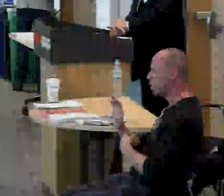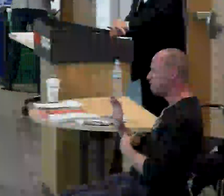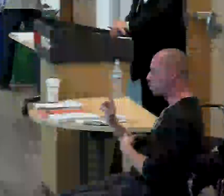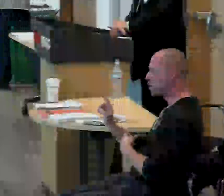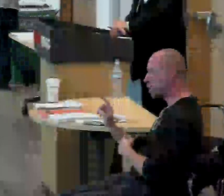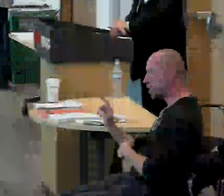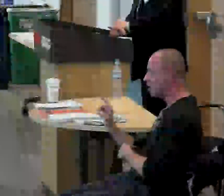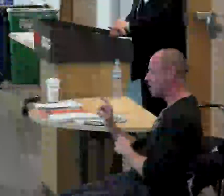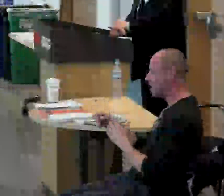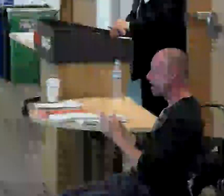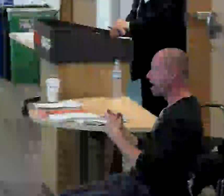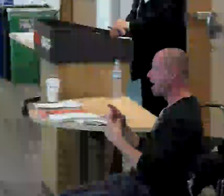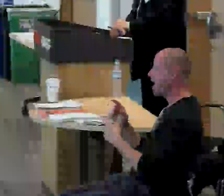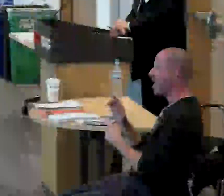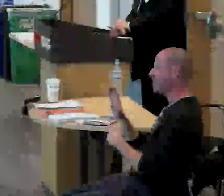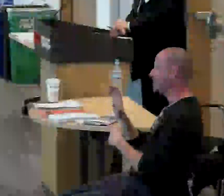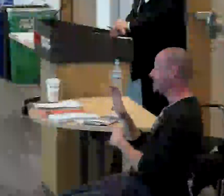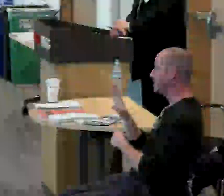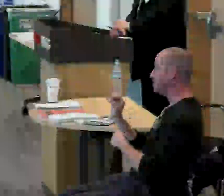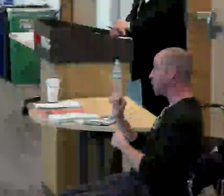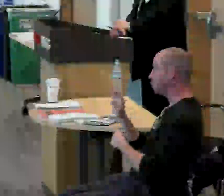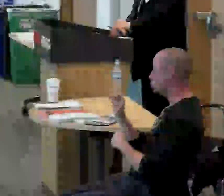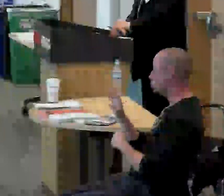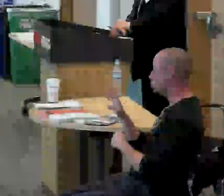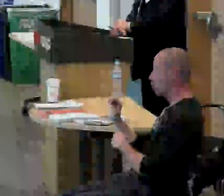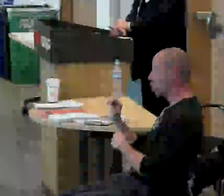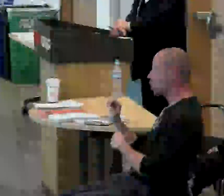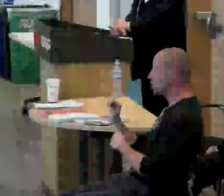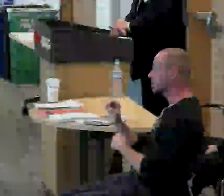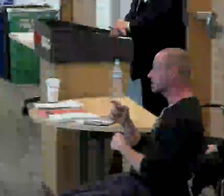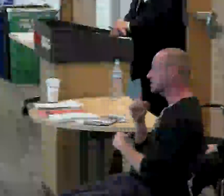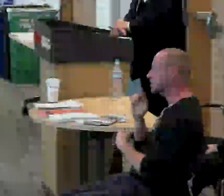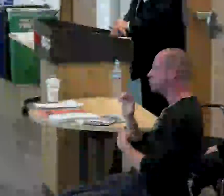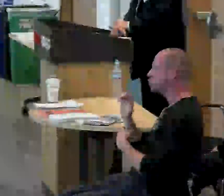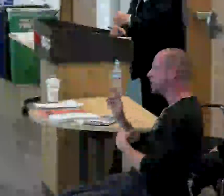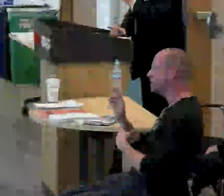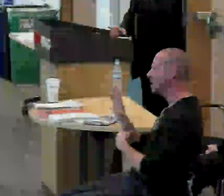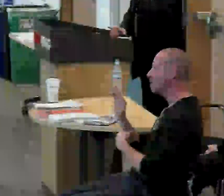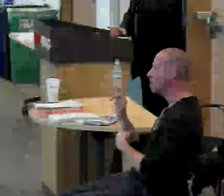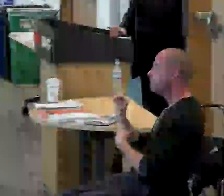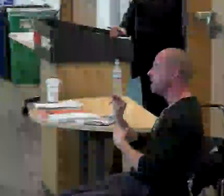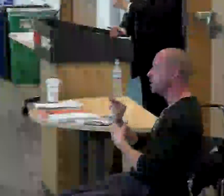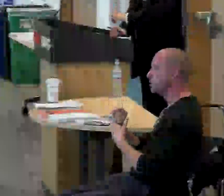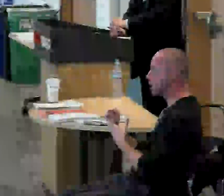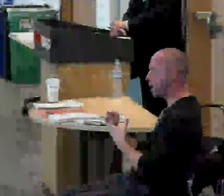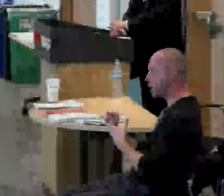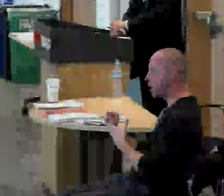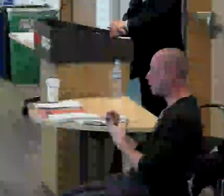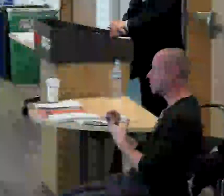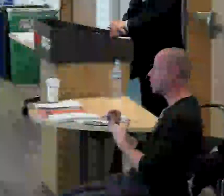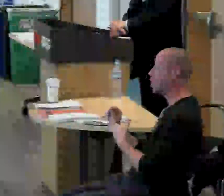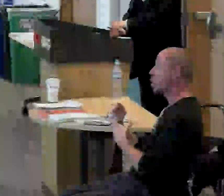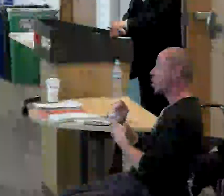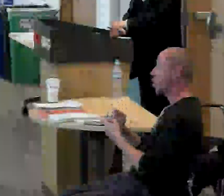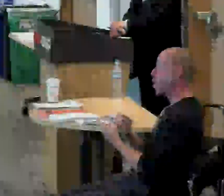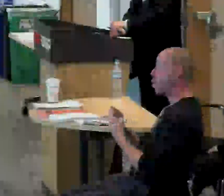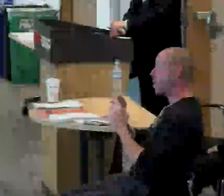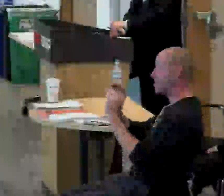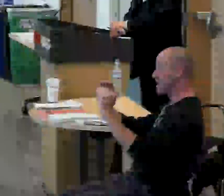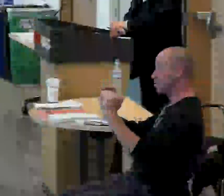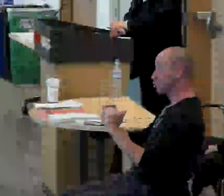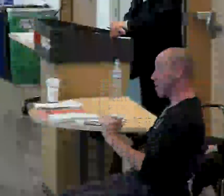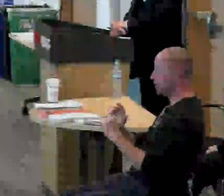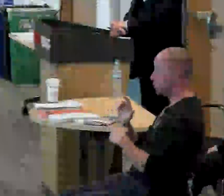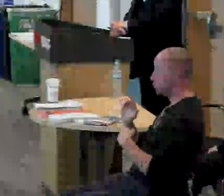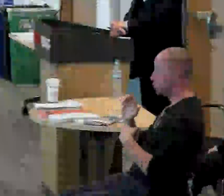back with a CBO score of something like $26 billion. And when they dropped it down to 26, it came in